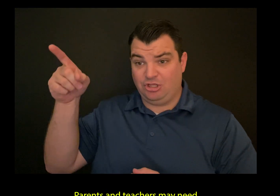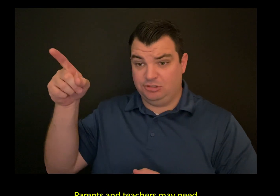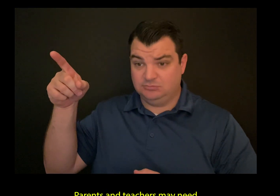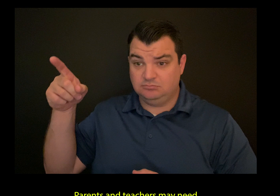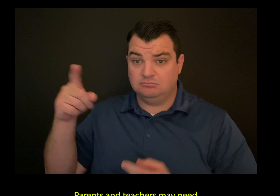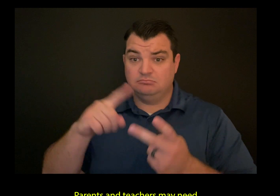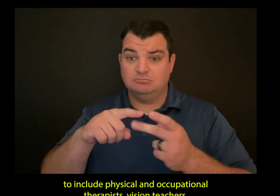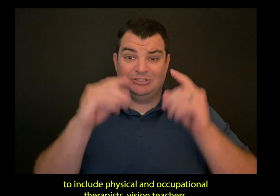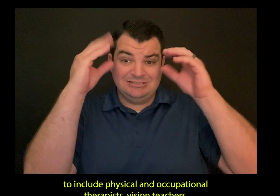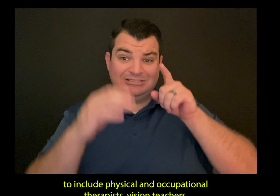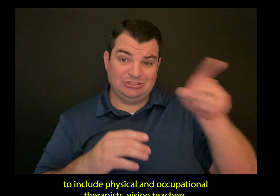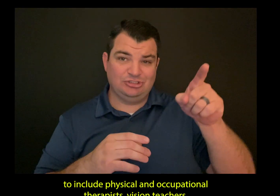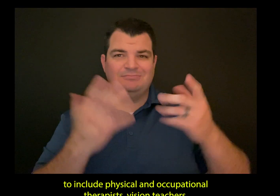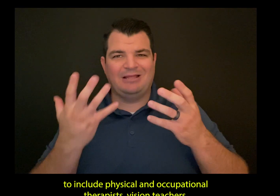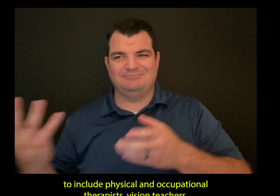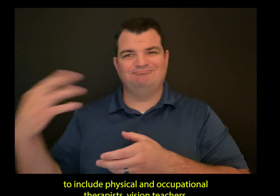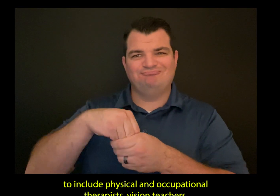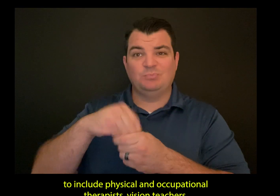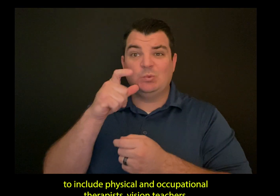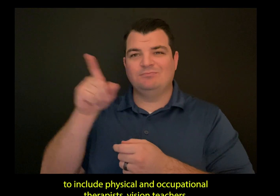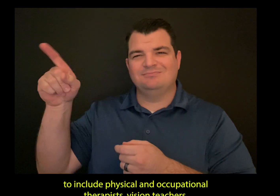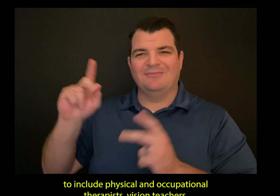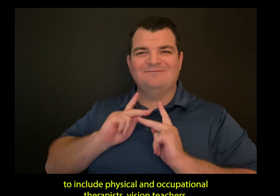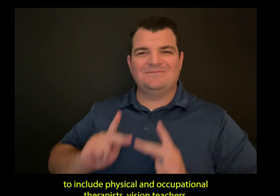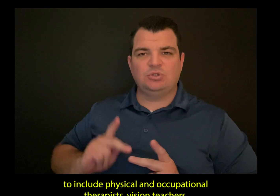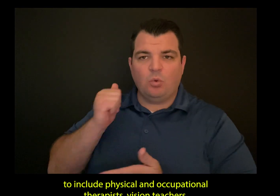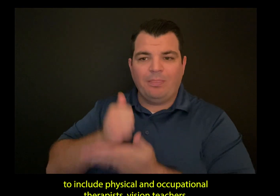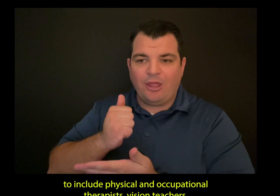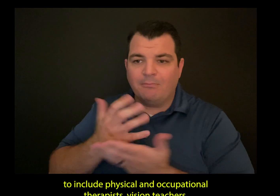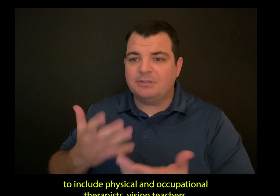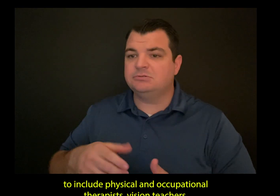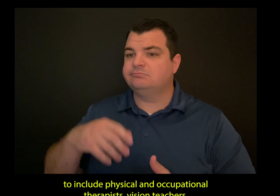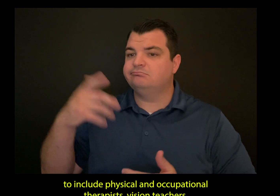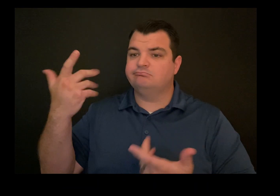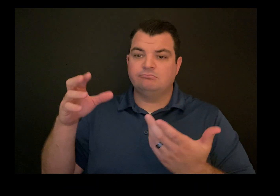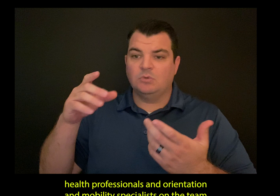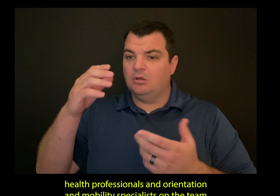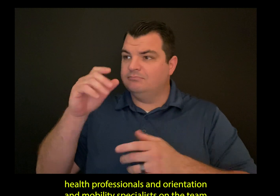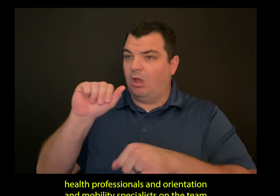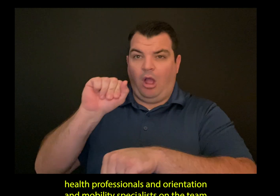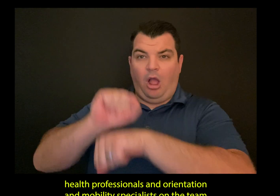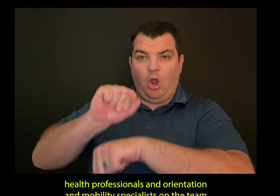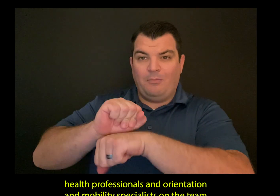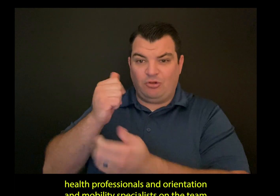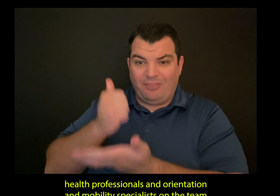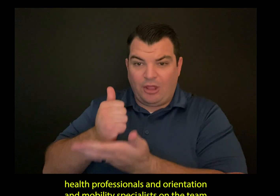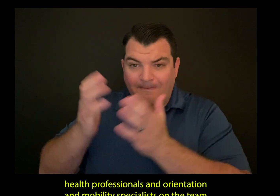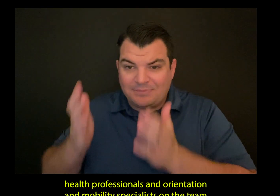Parents and teachers may need to include physical and occupational therapists, vision teachers, health professionals, and